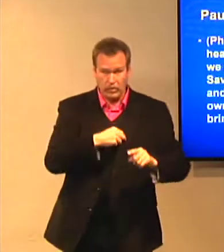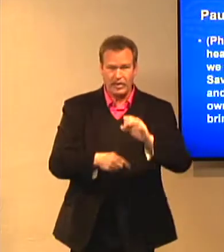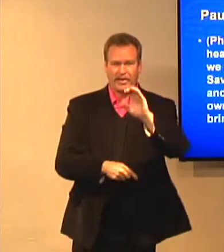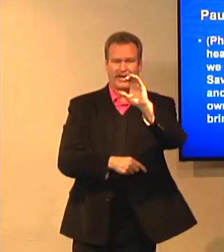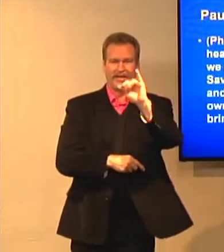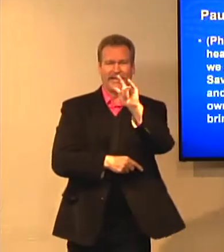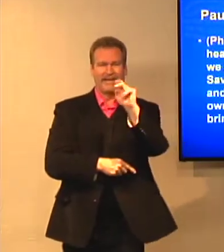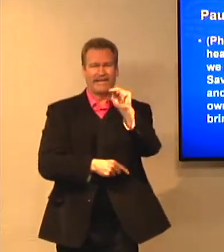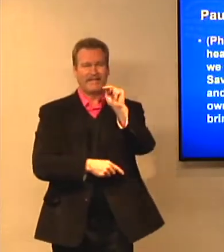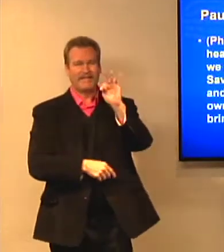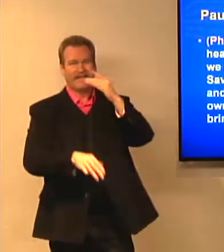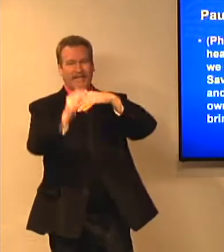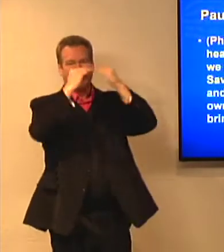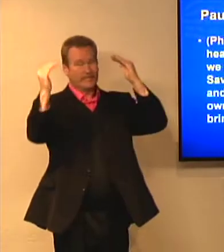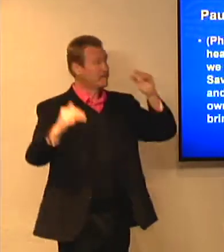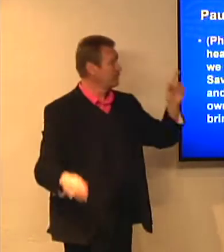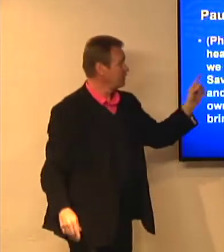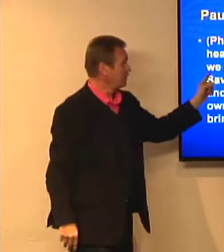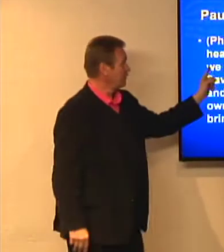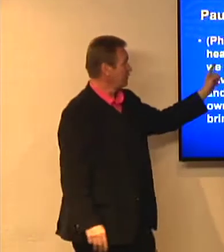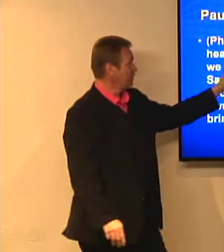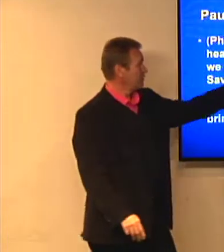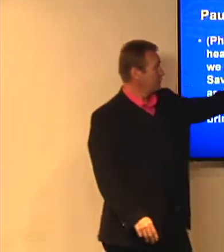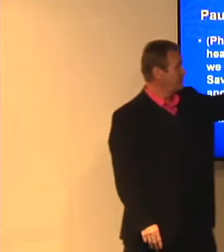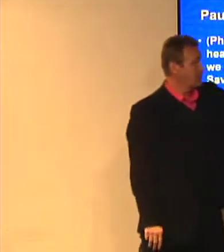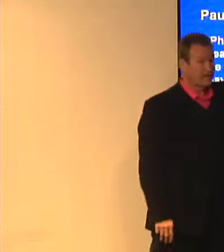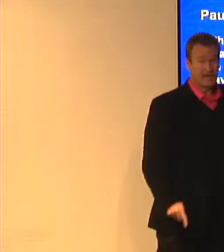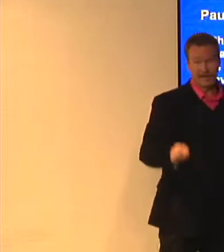20 says, we are citizens of heaven.